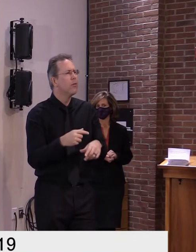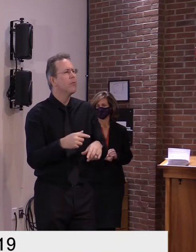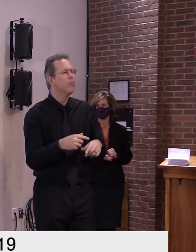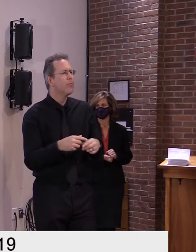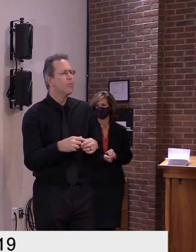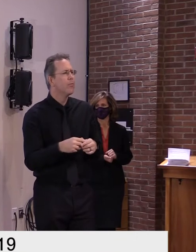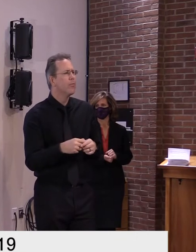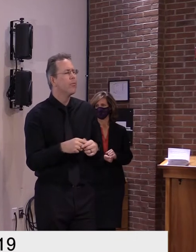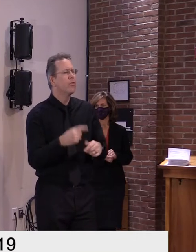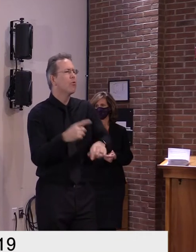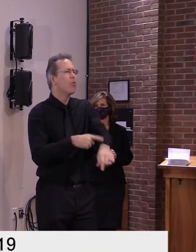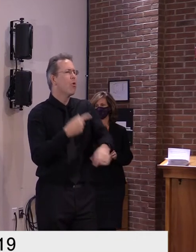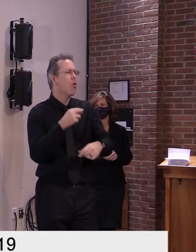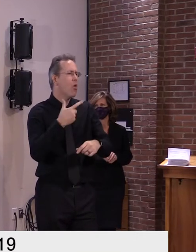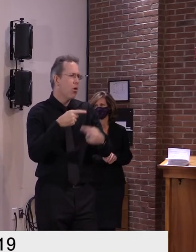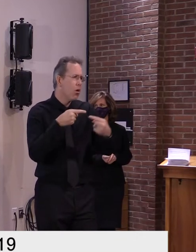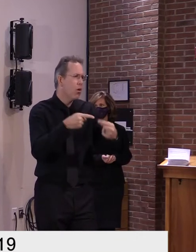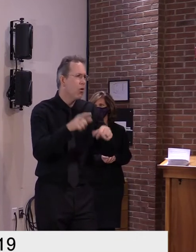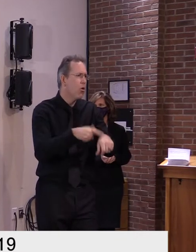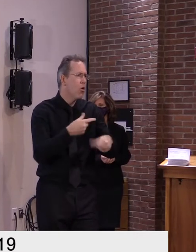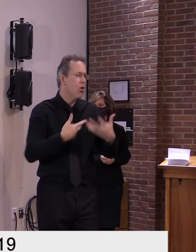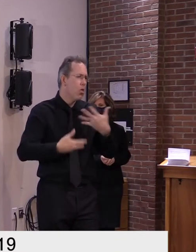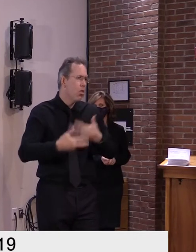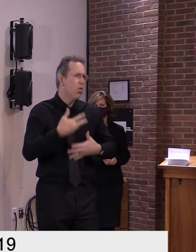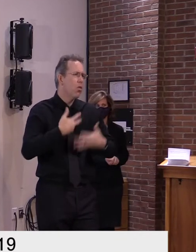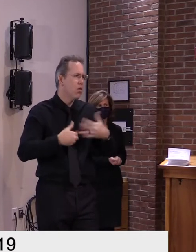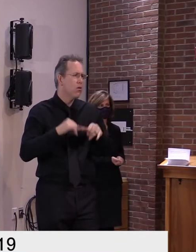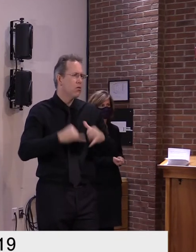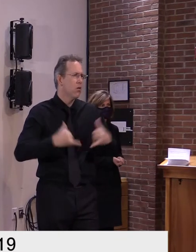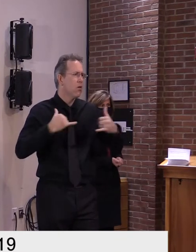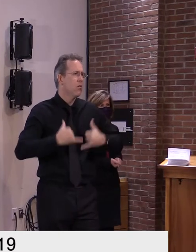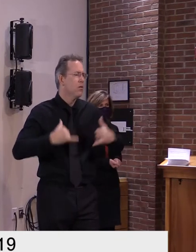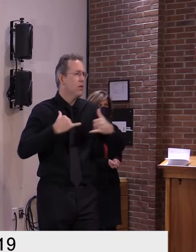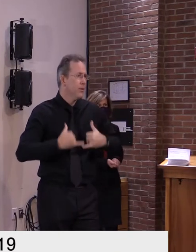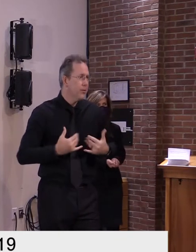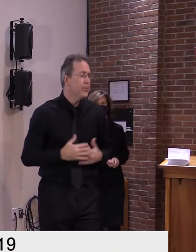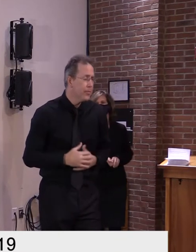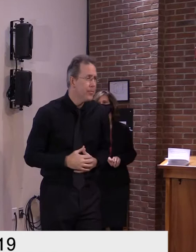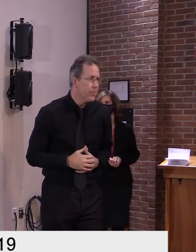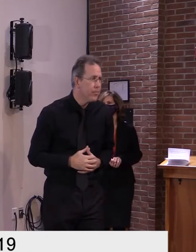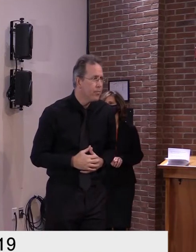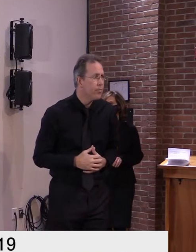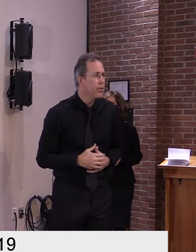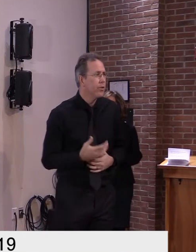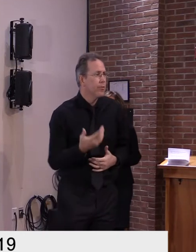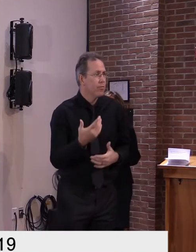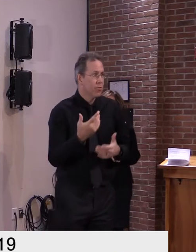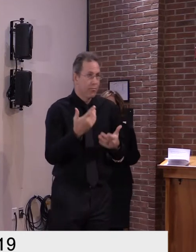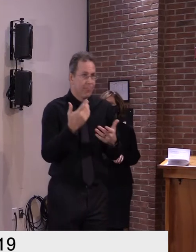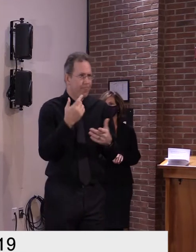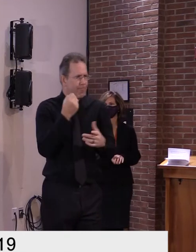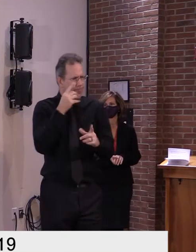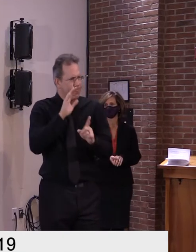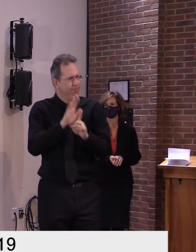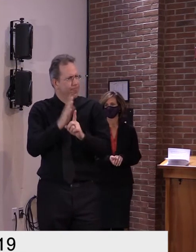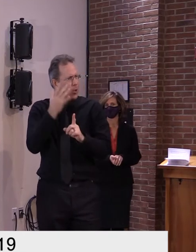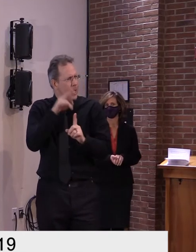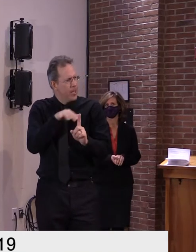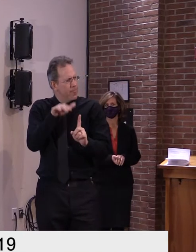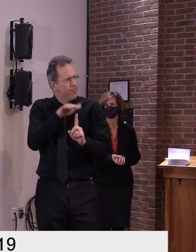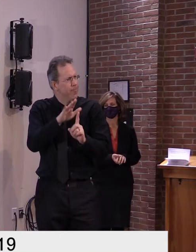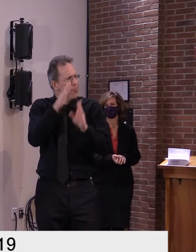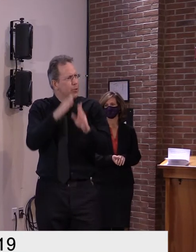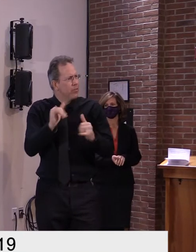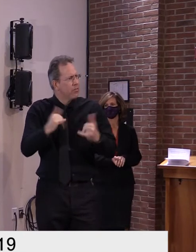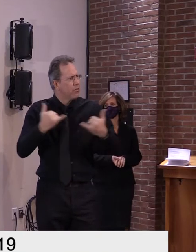And nobody understands that well. And when I say nobody, it's an evolving science, an